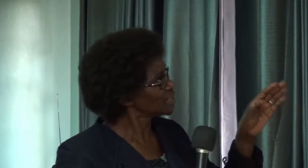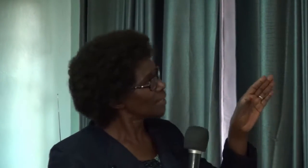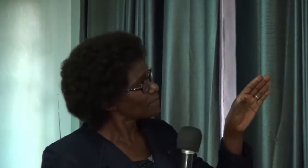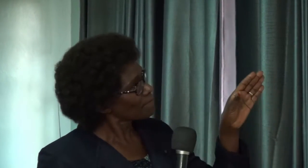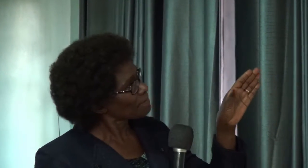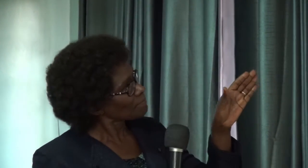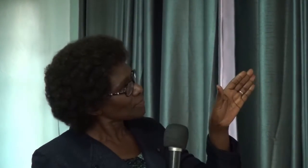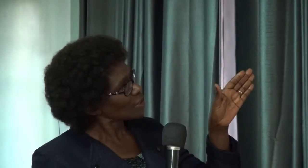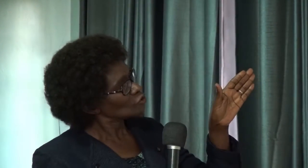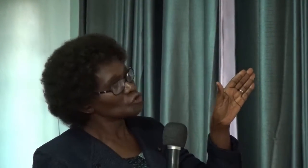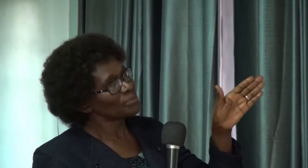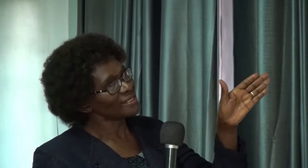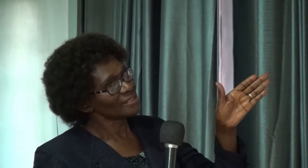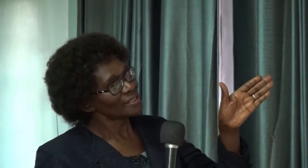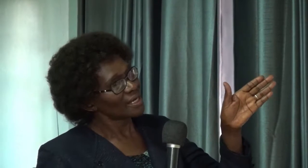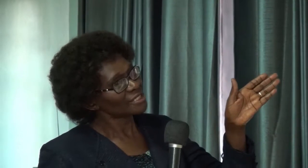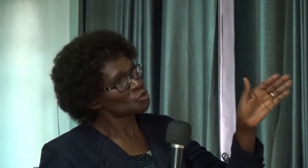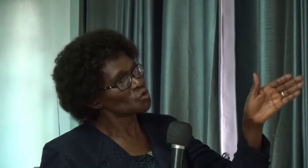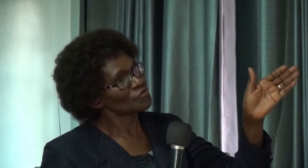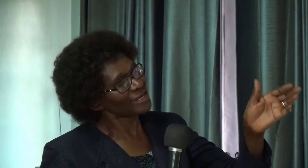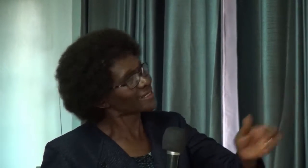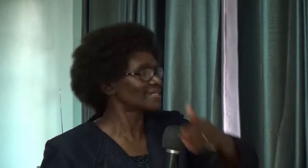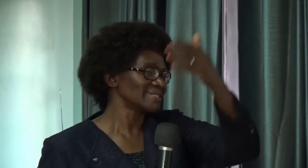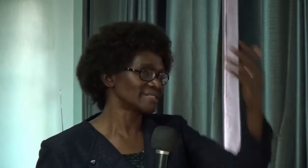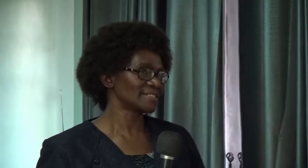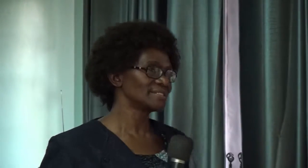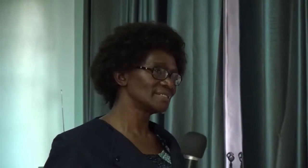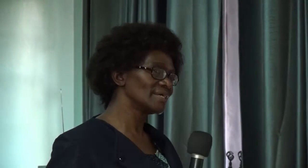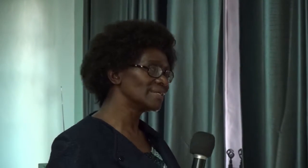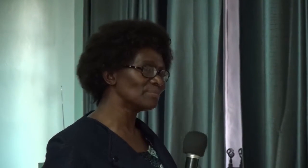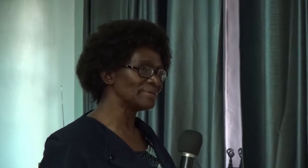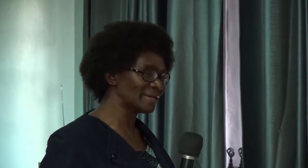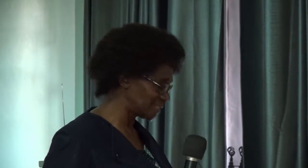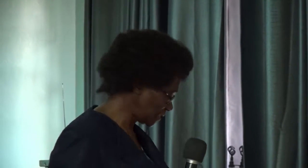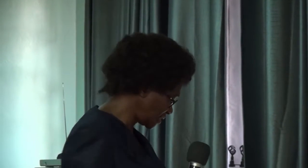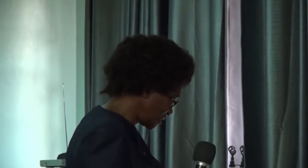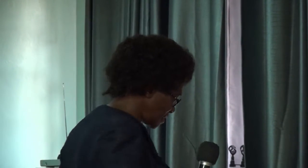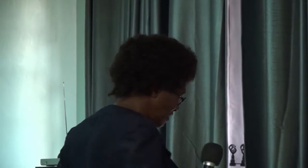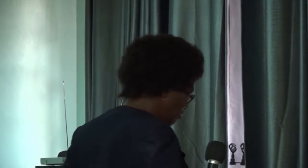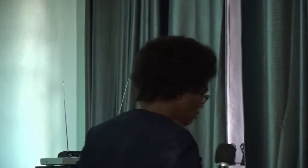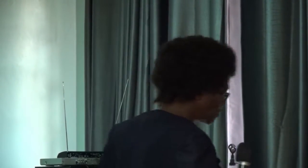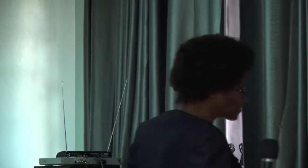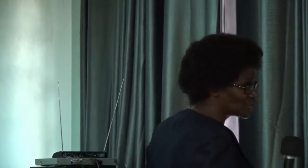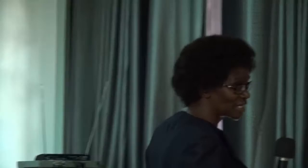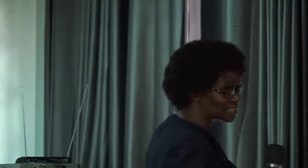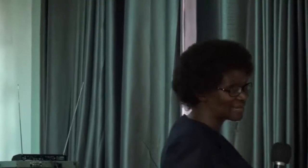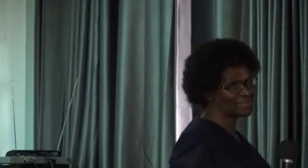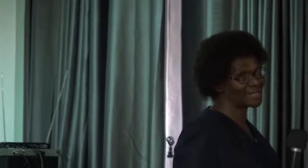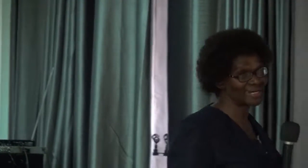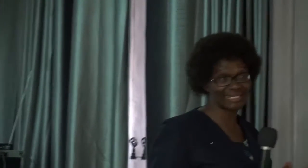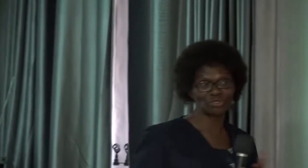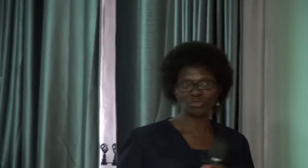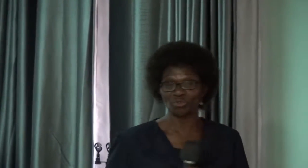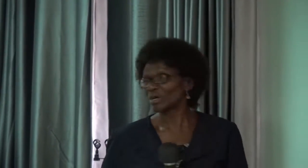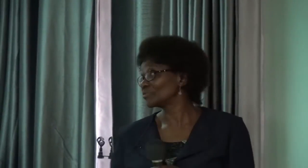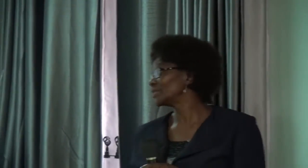vision, to be a school of excellence in implementing inclusive education, something like